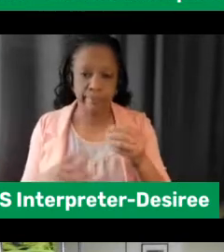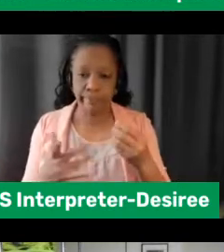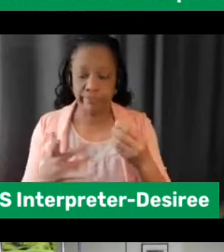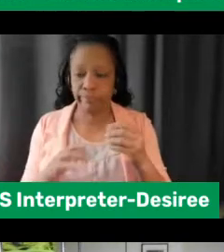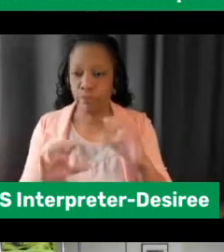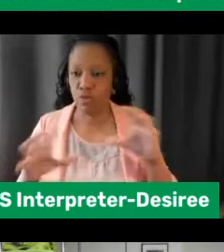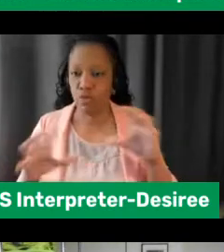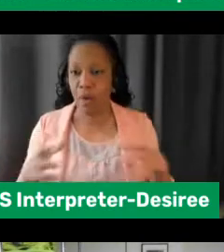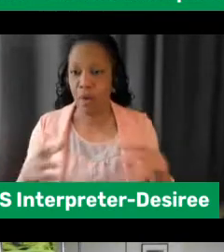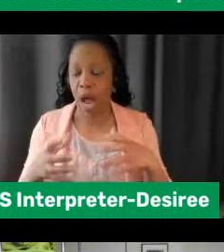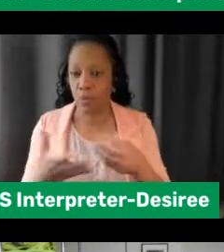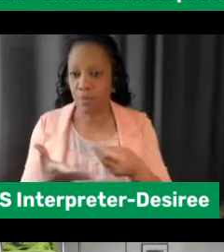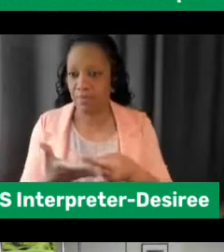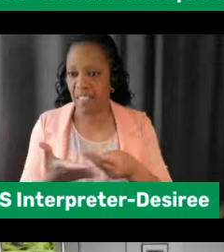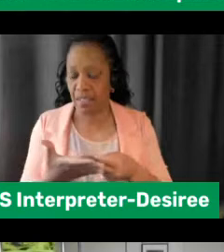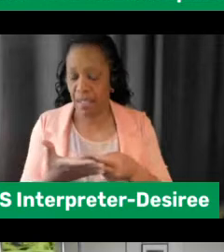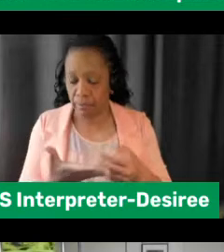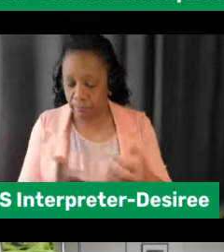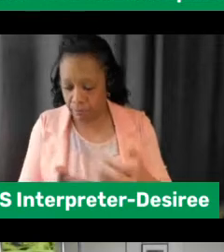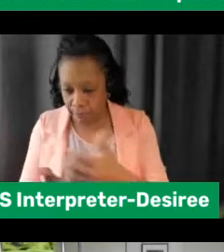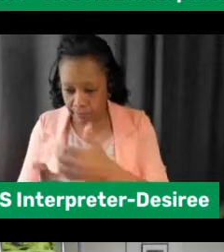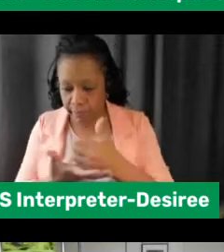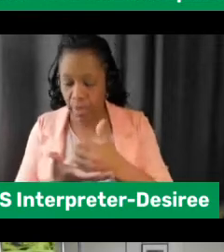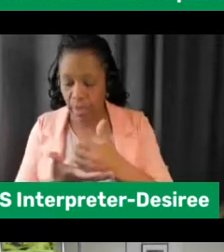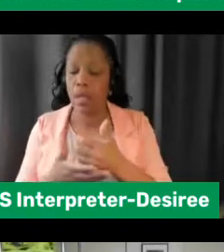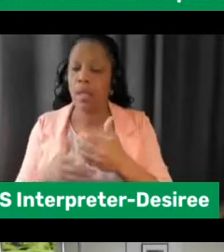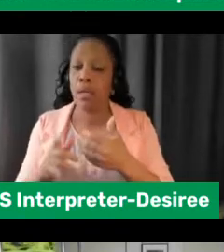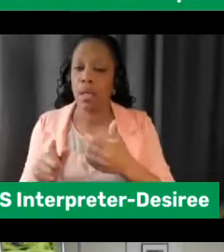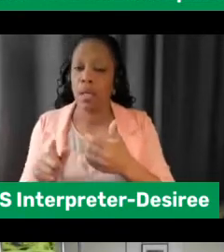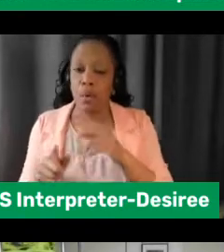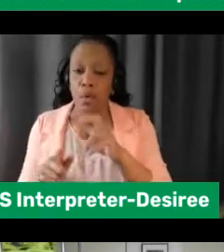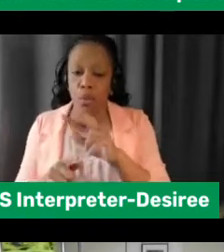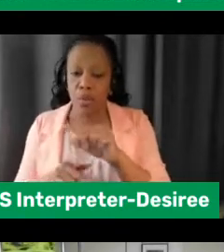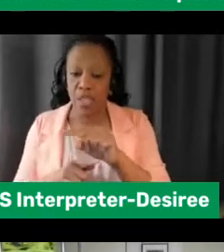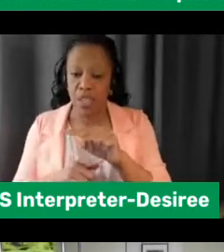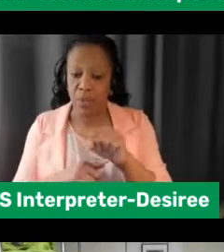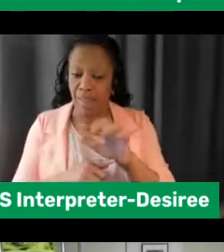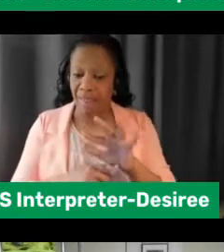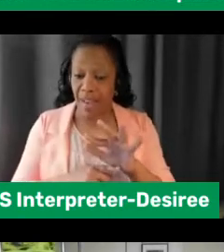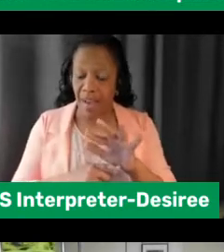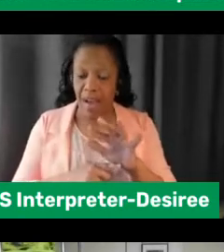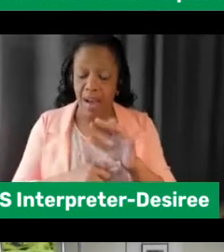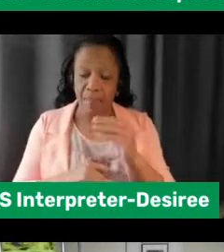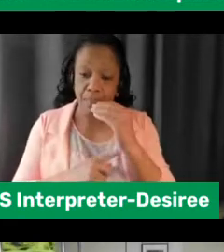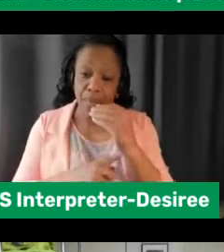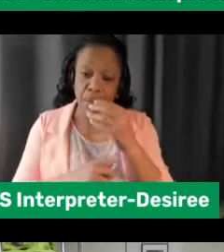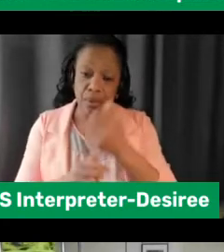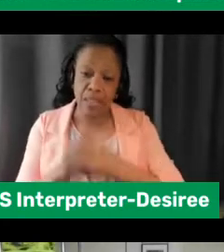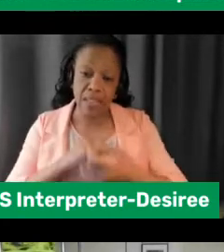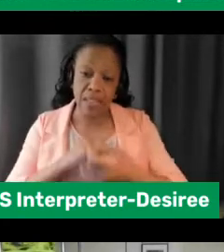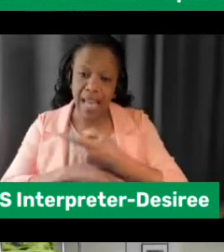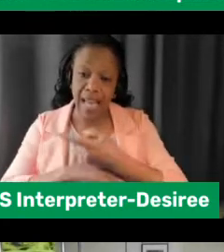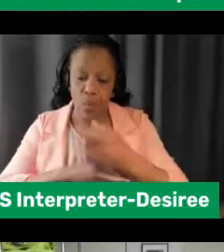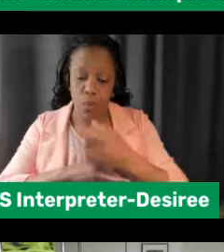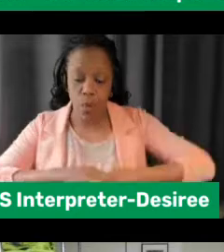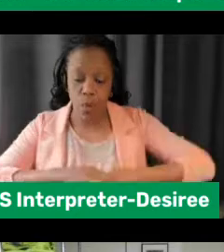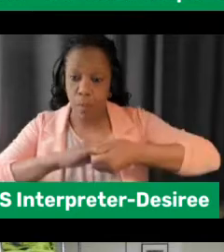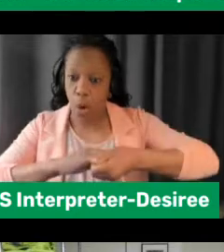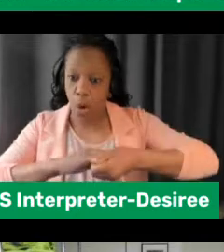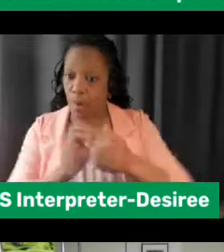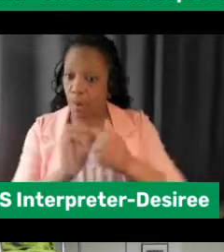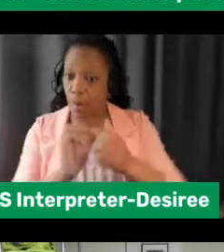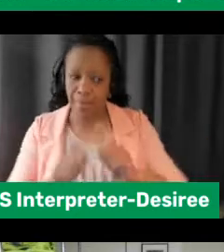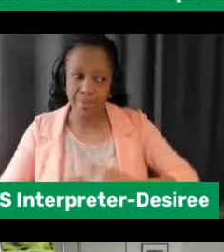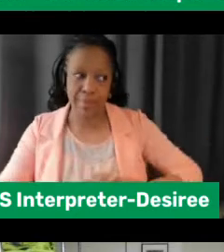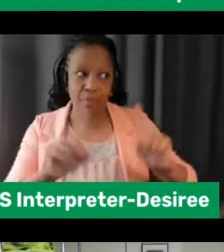300 to 500 meals per day that we were partnering with various community organizations with to get food out